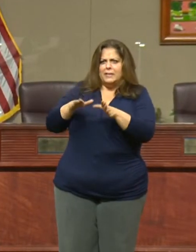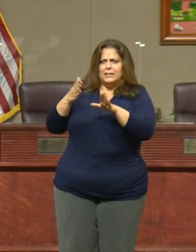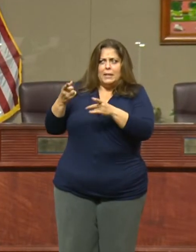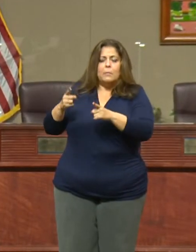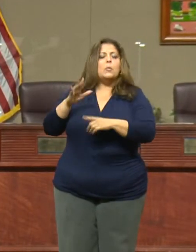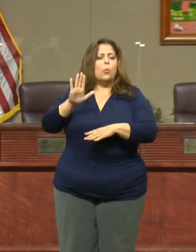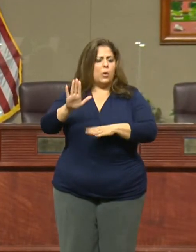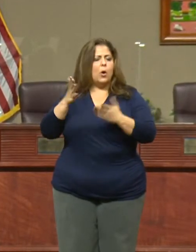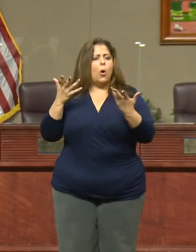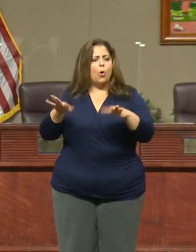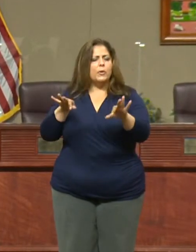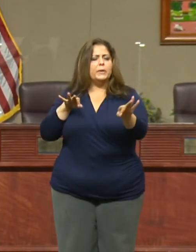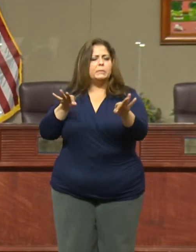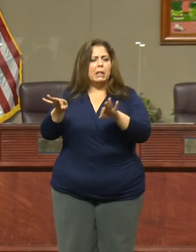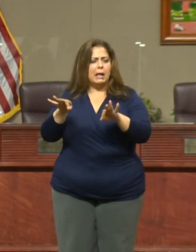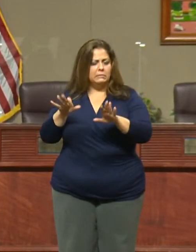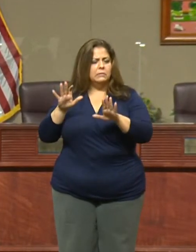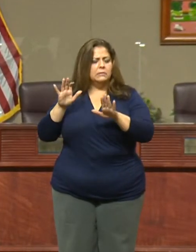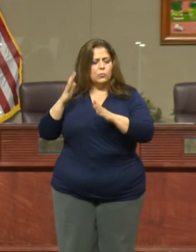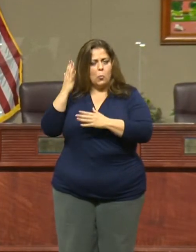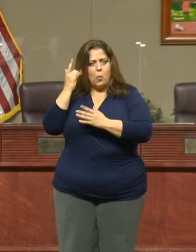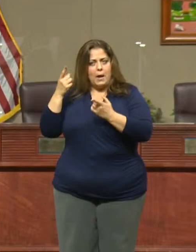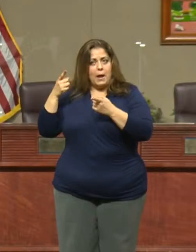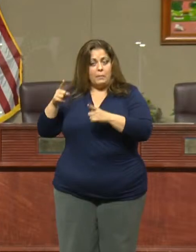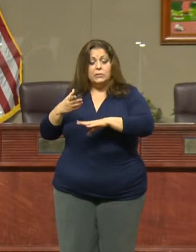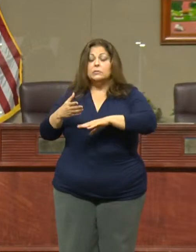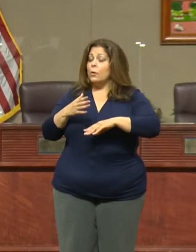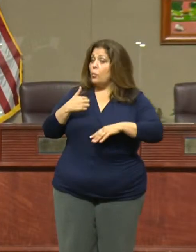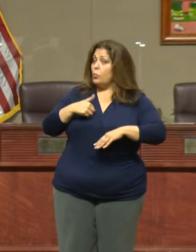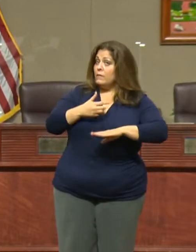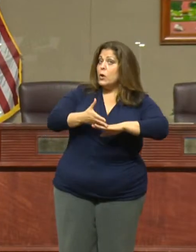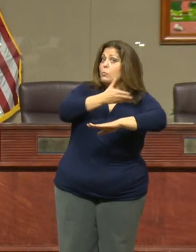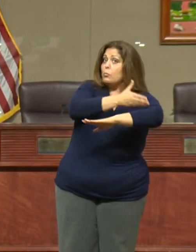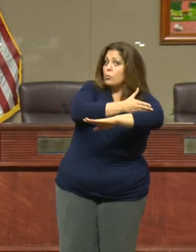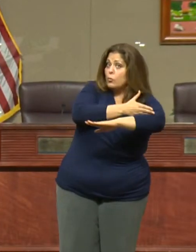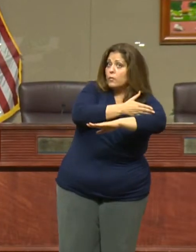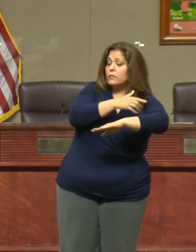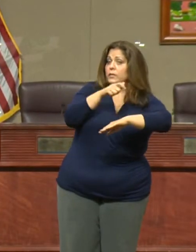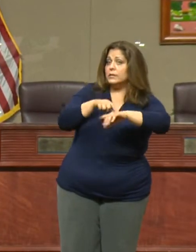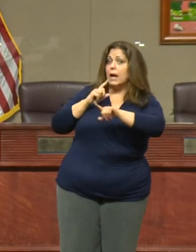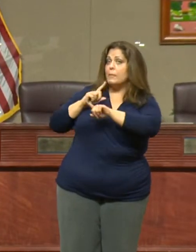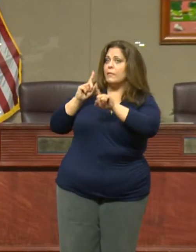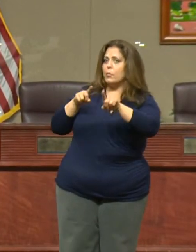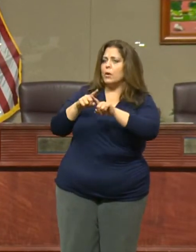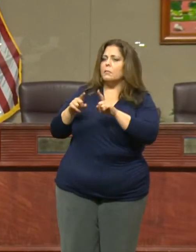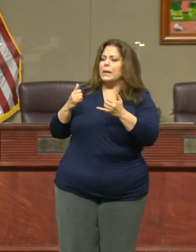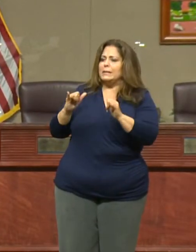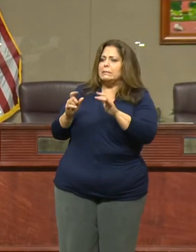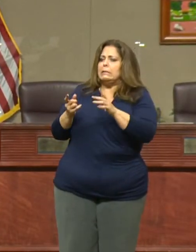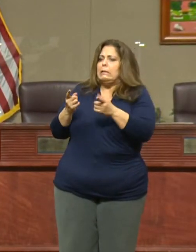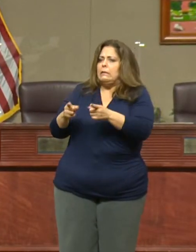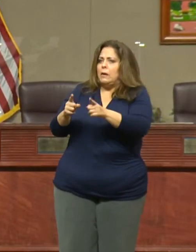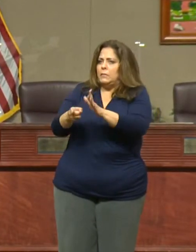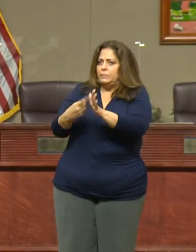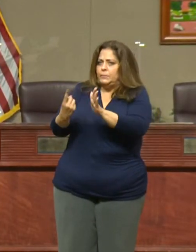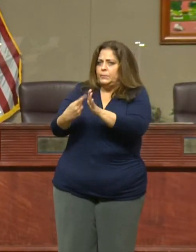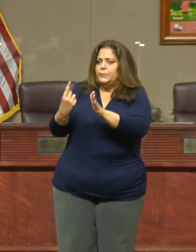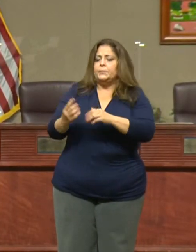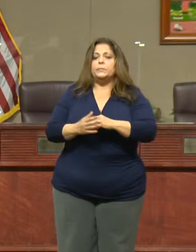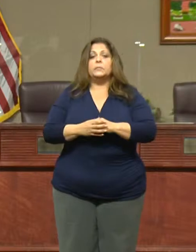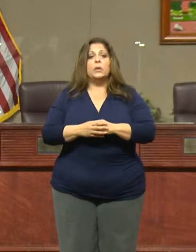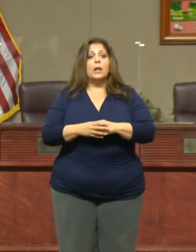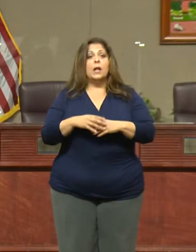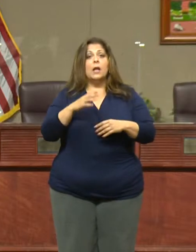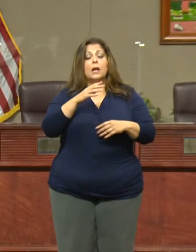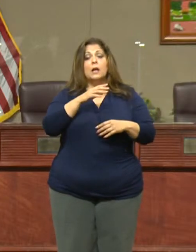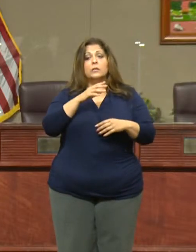sometimes a little bit longer, although that has improved tremendously. The variant cases that you are all very interested